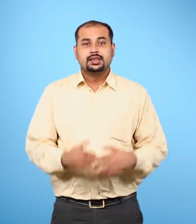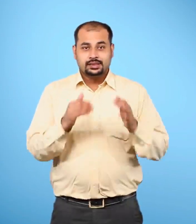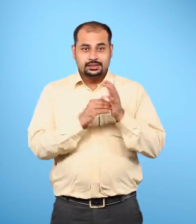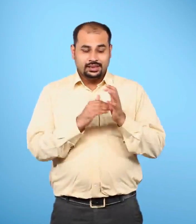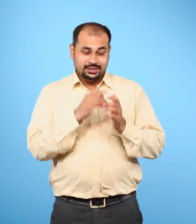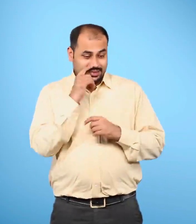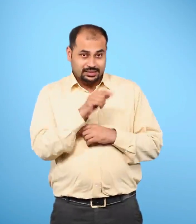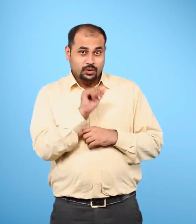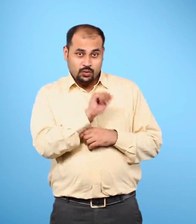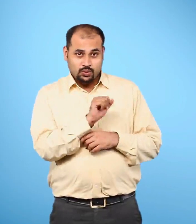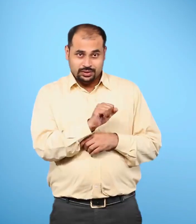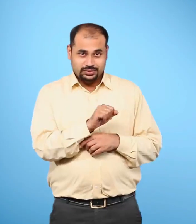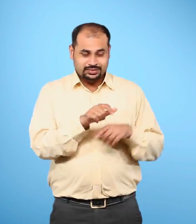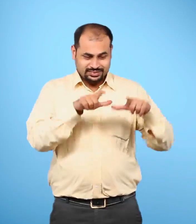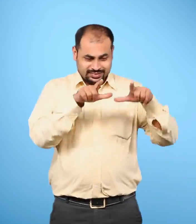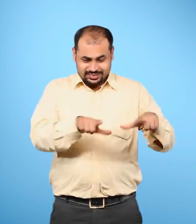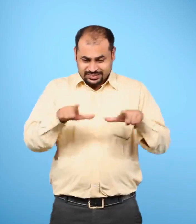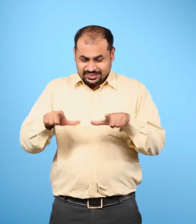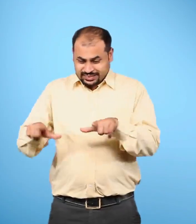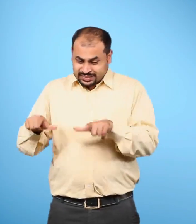How many tiles has she used?